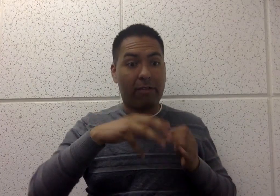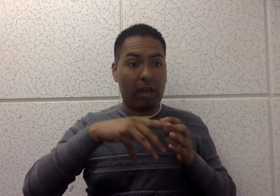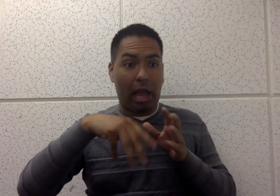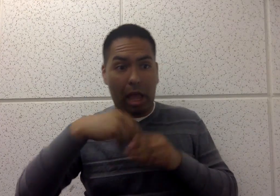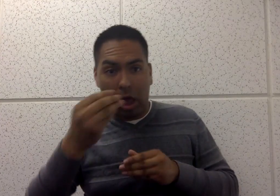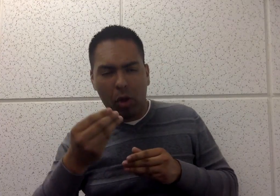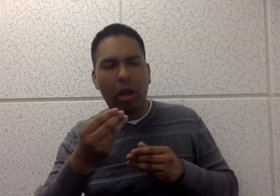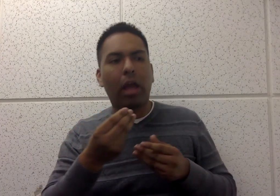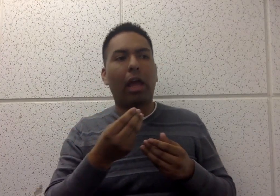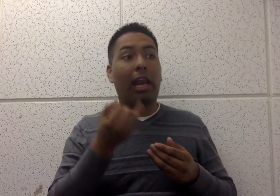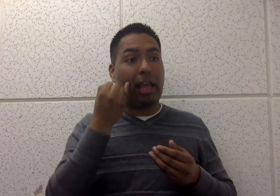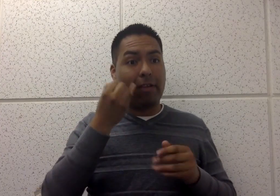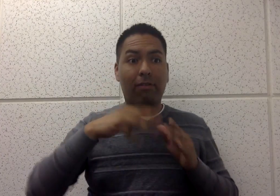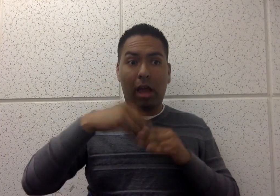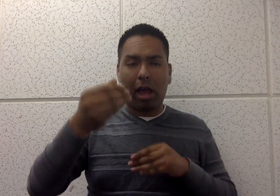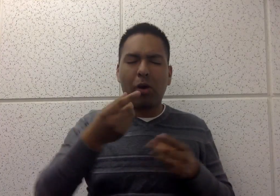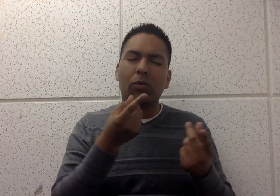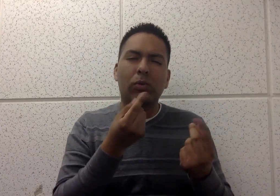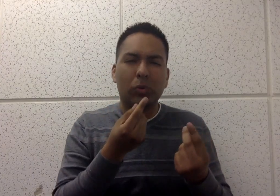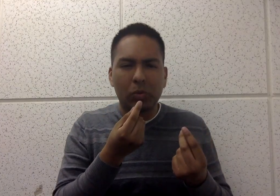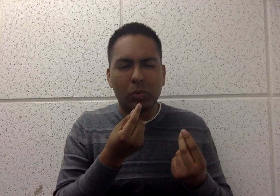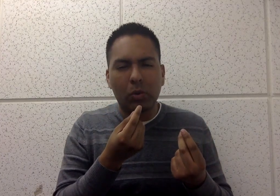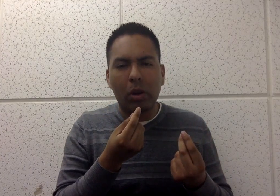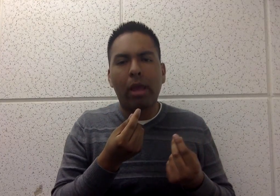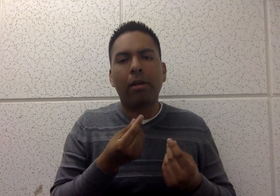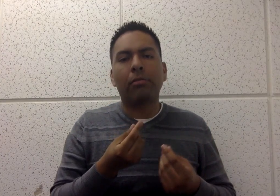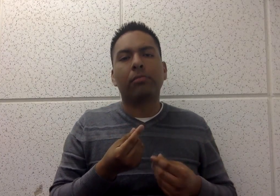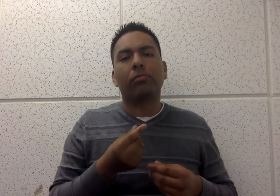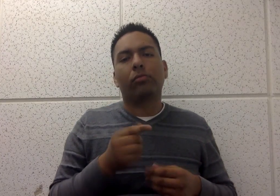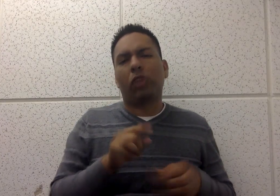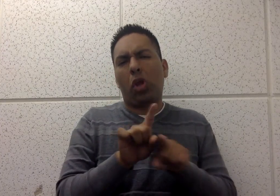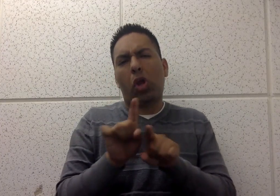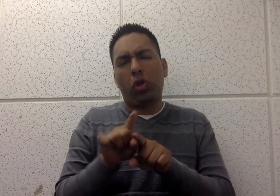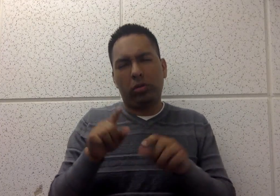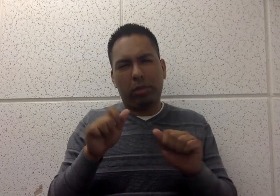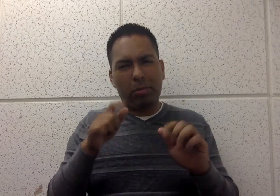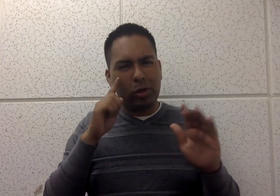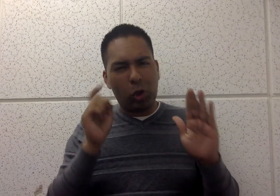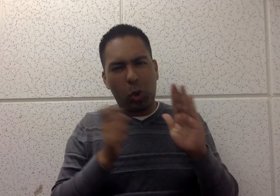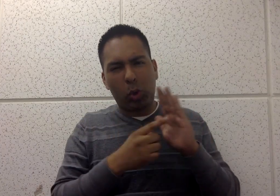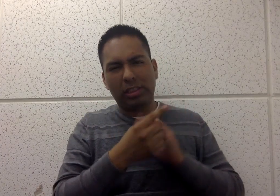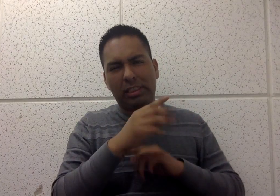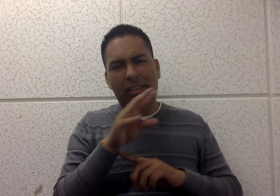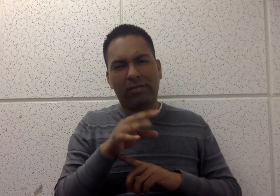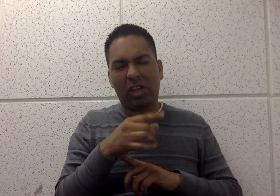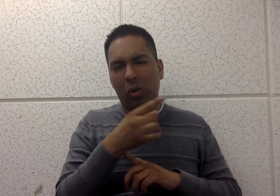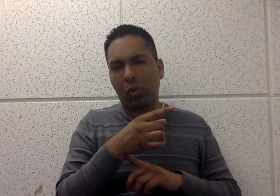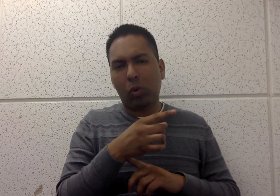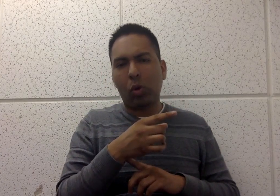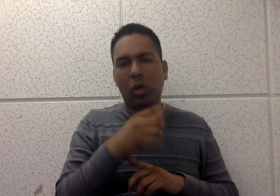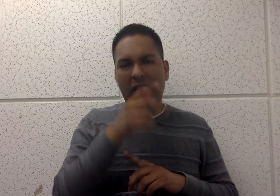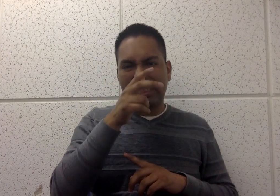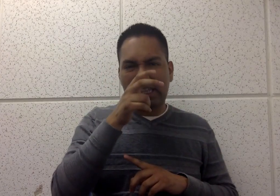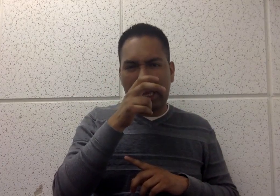out. And so you can also see this in the ants just outside the nest entrance, like